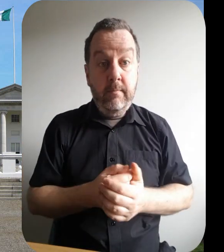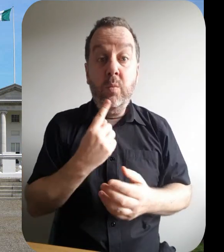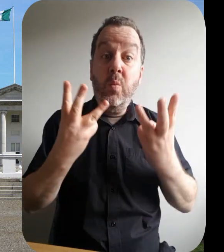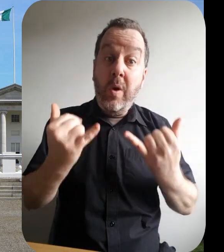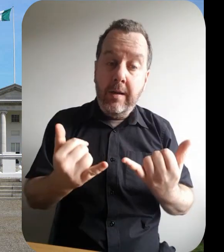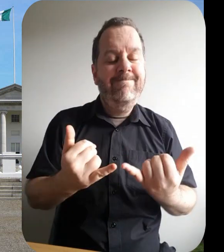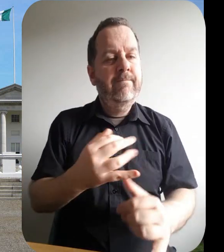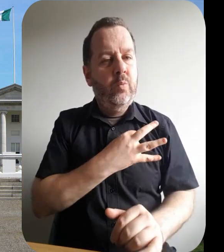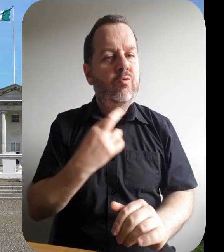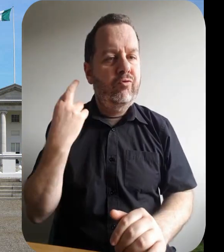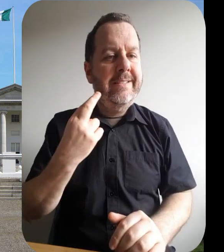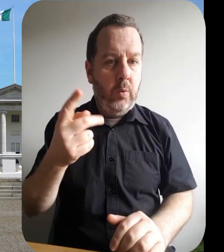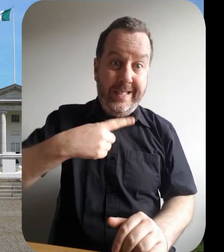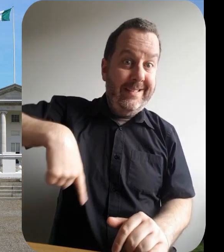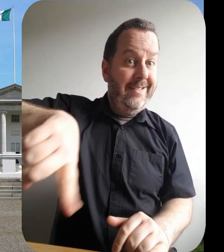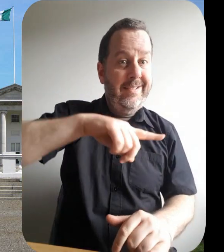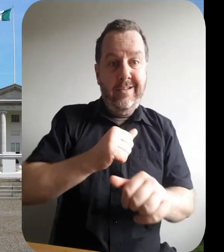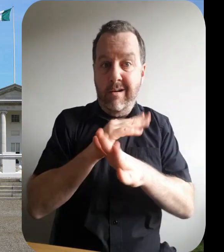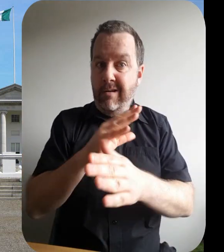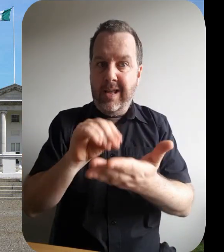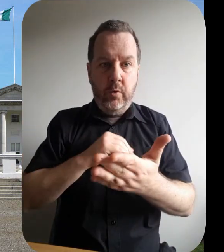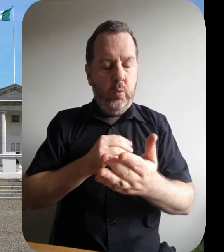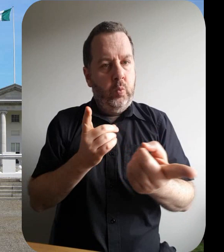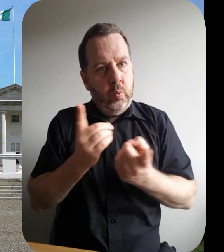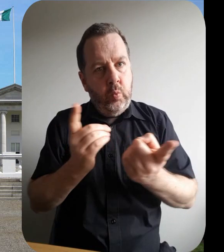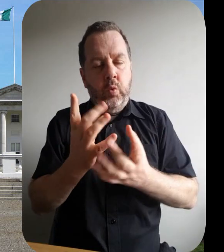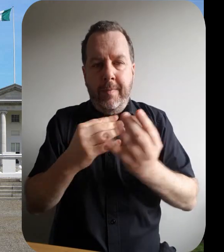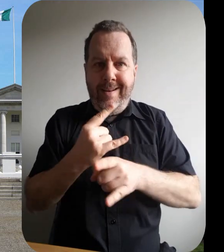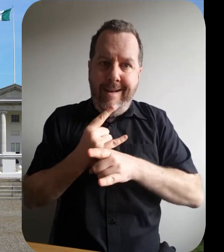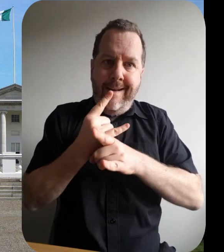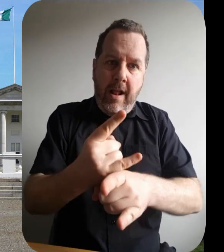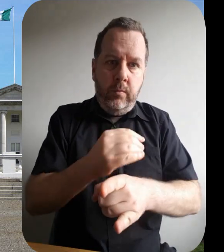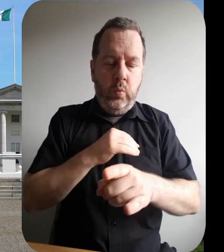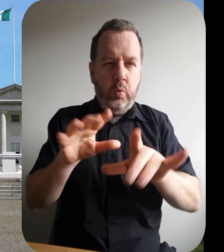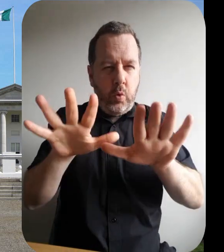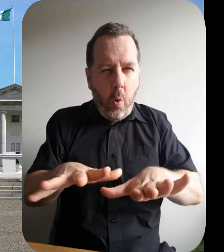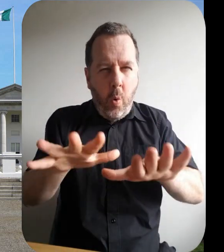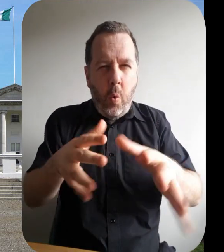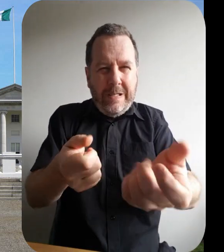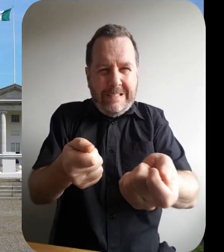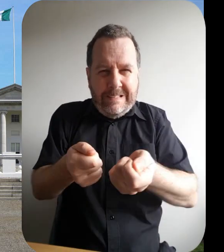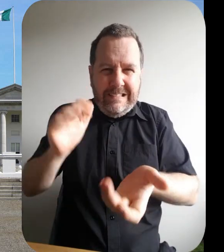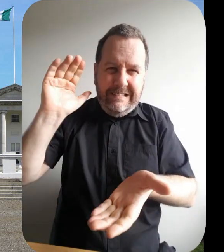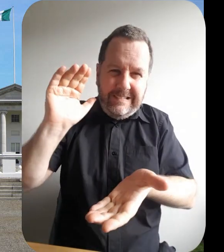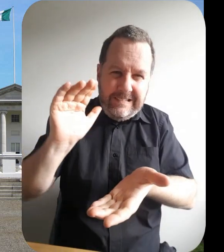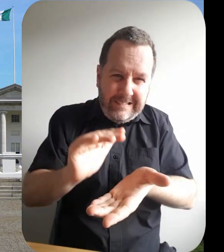reason that we are all involved in slowing and overcoming the